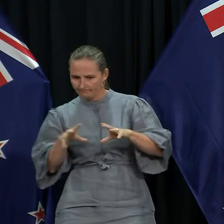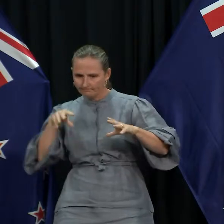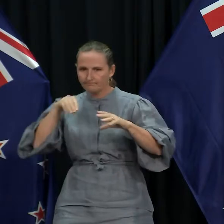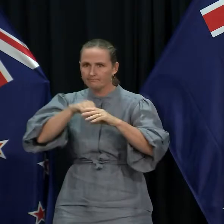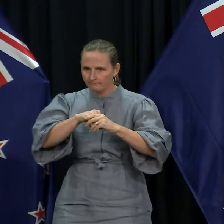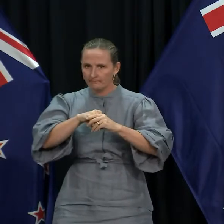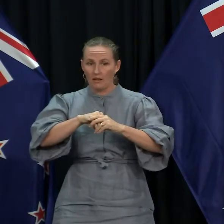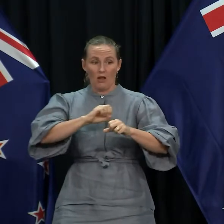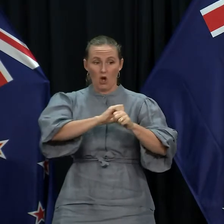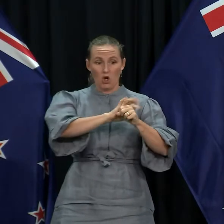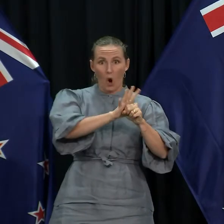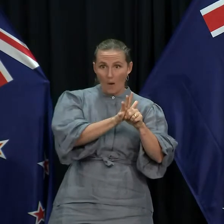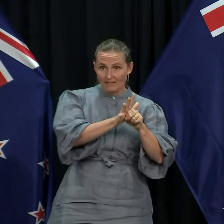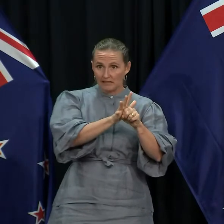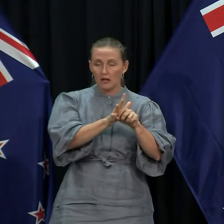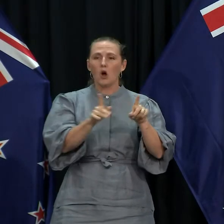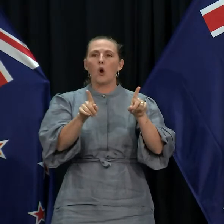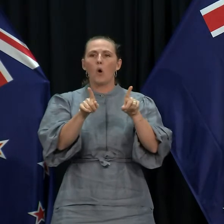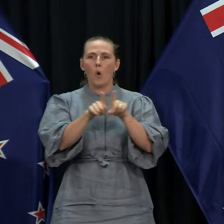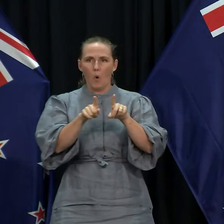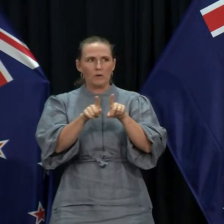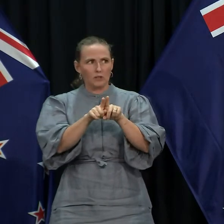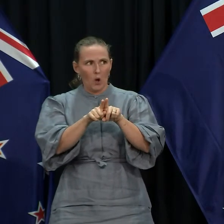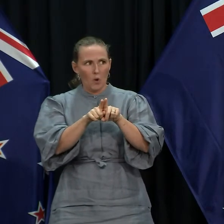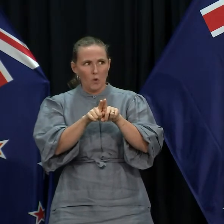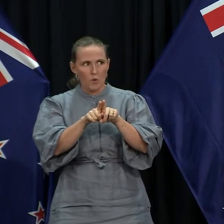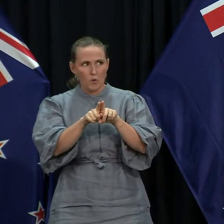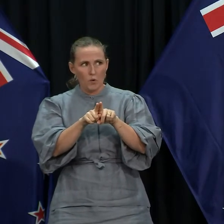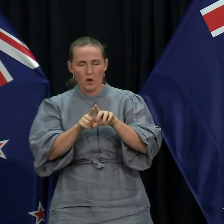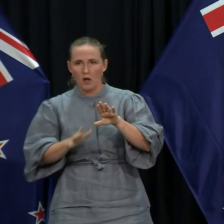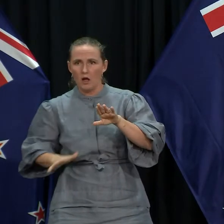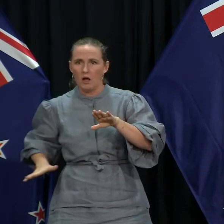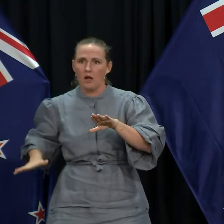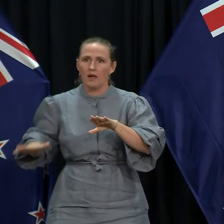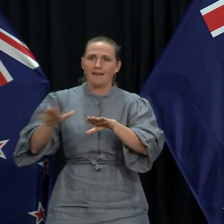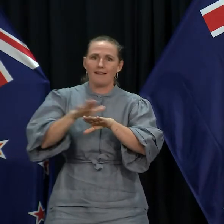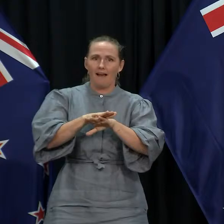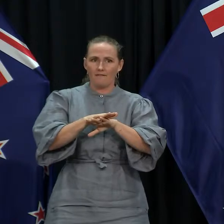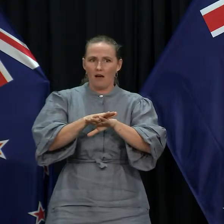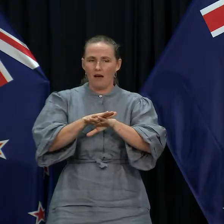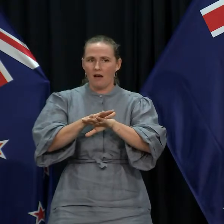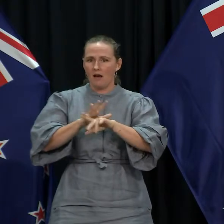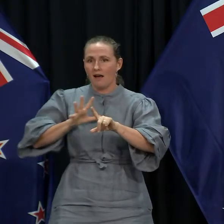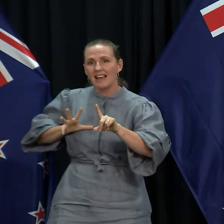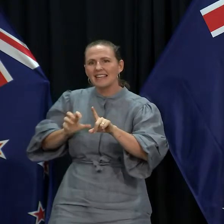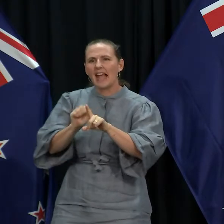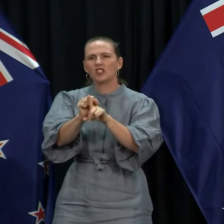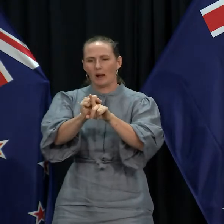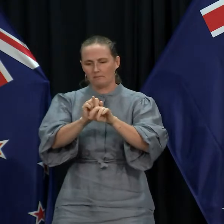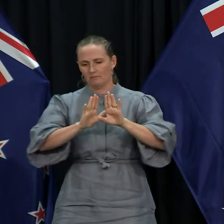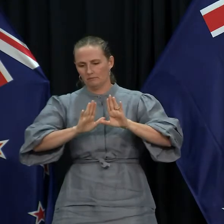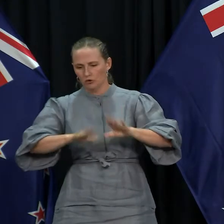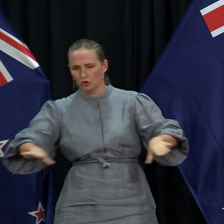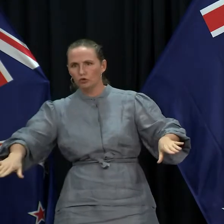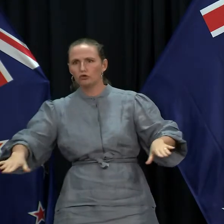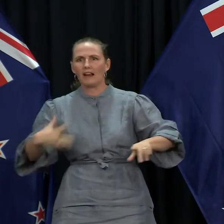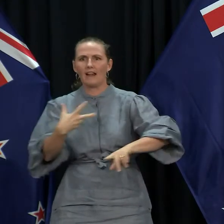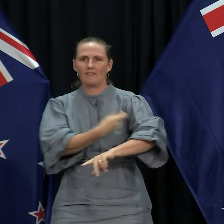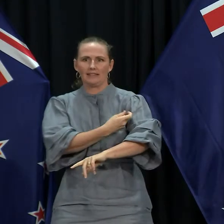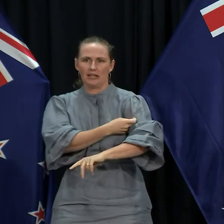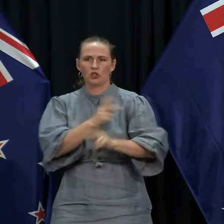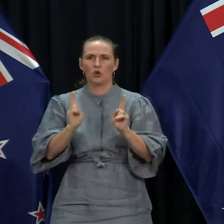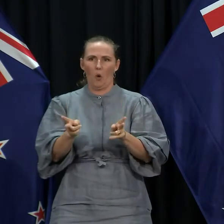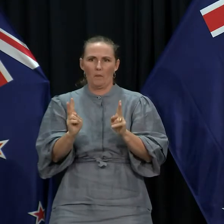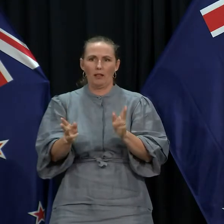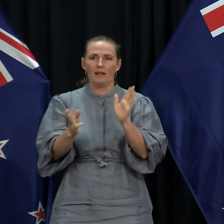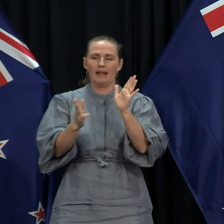was built for COVID to bear on our making progress on our and catching up on our childhood vaccination rates and on our MMR